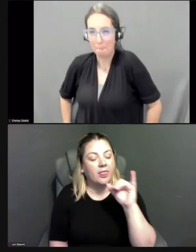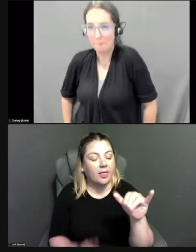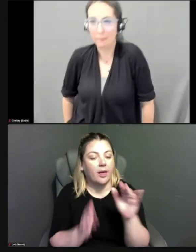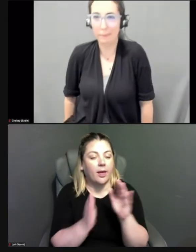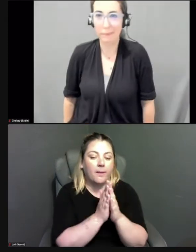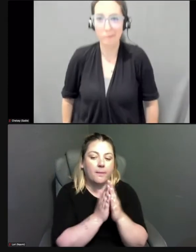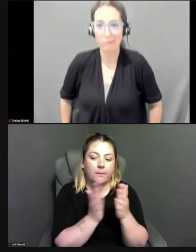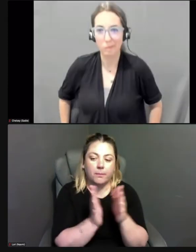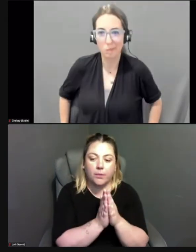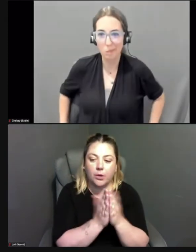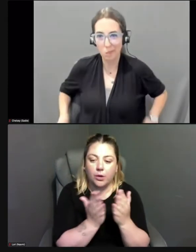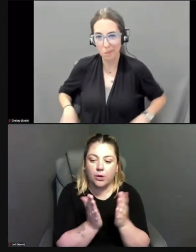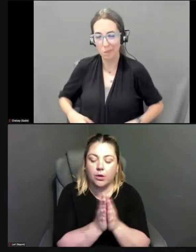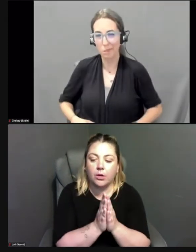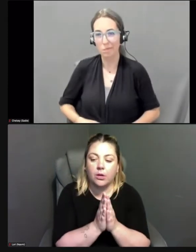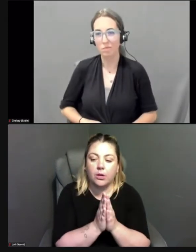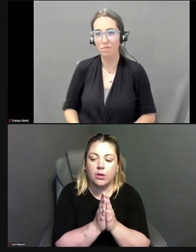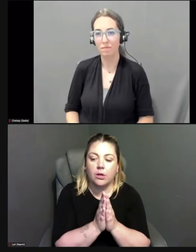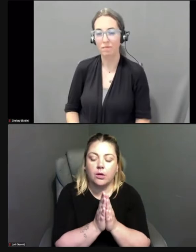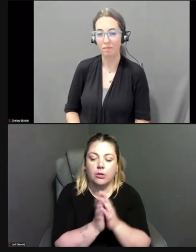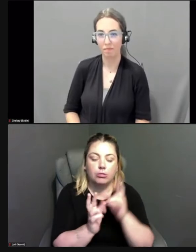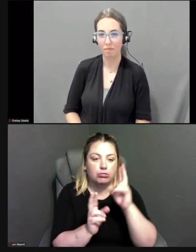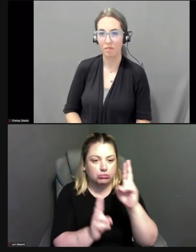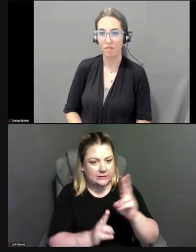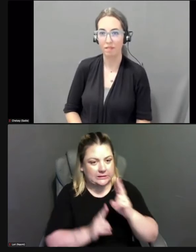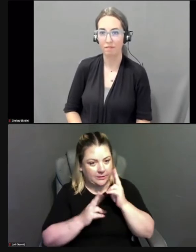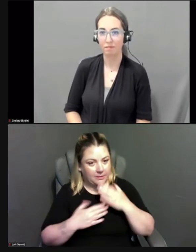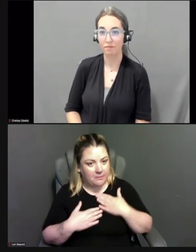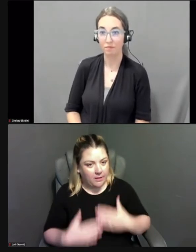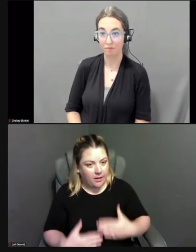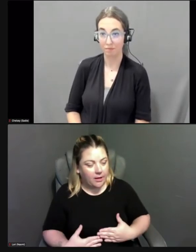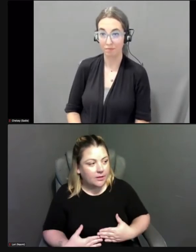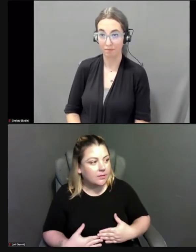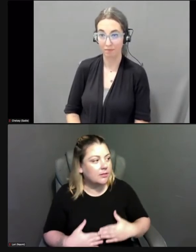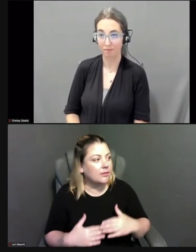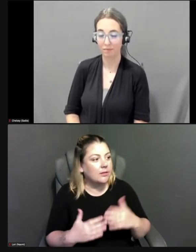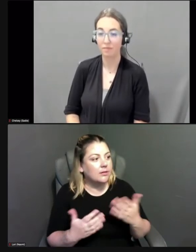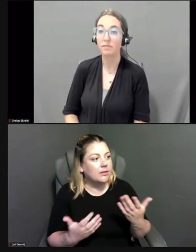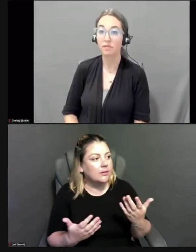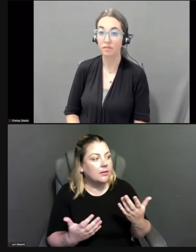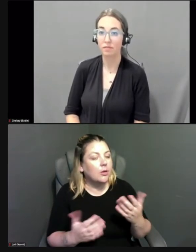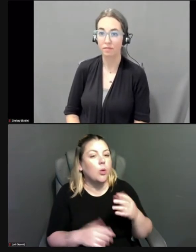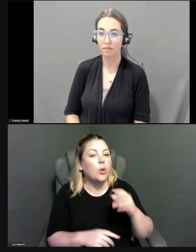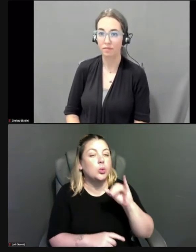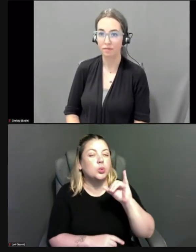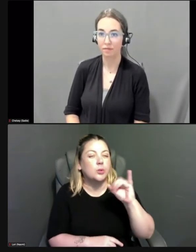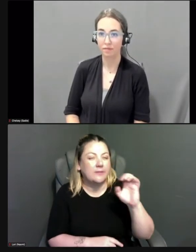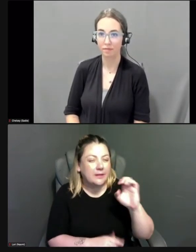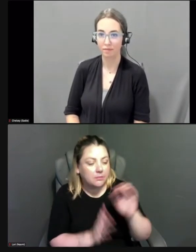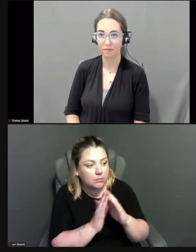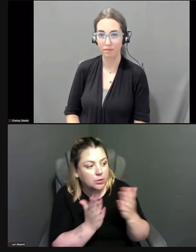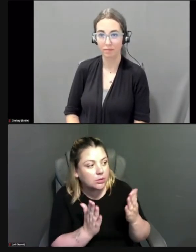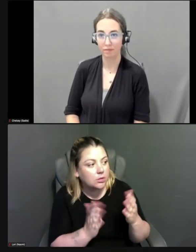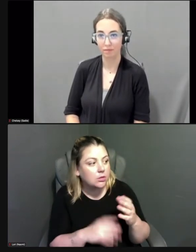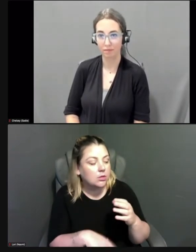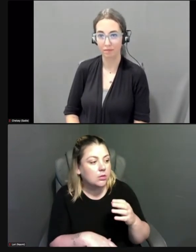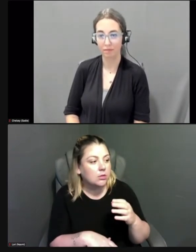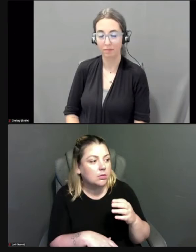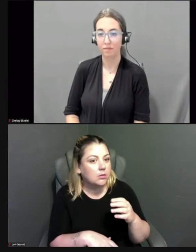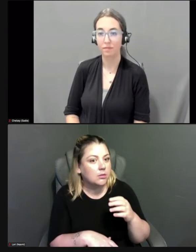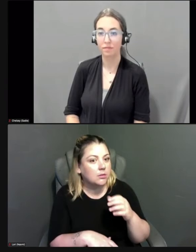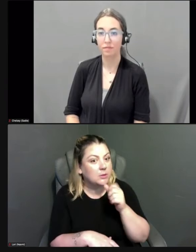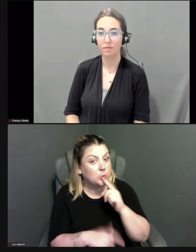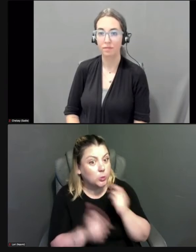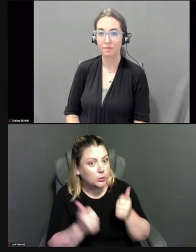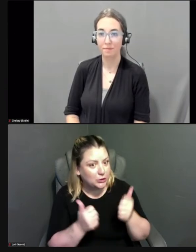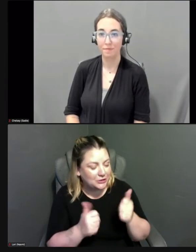that book can like blow your mind, especially when you're ready for it, like we talked about, right? And especially when you're ready